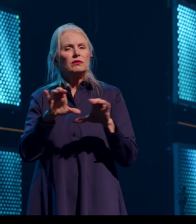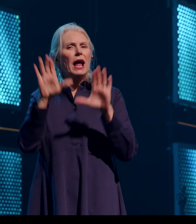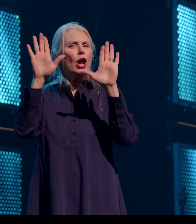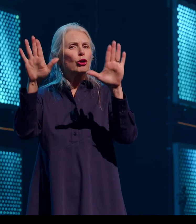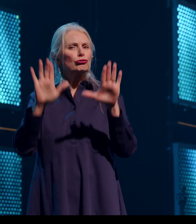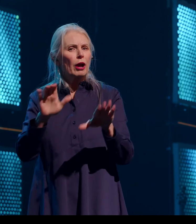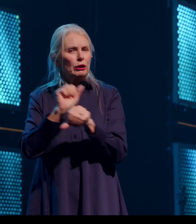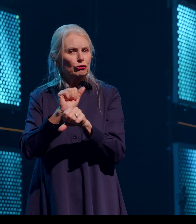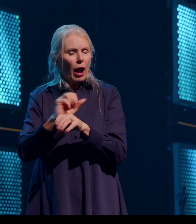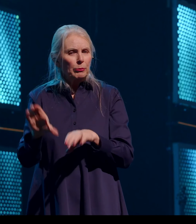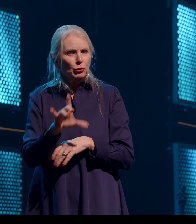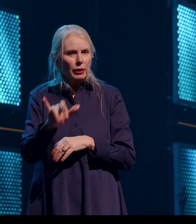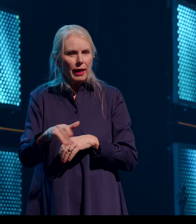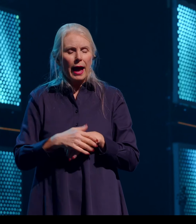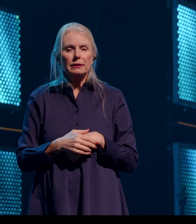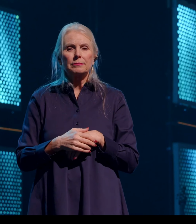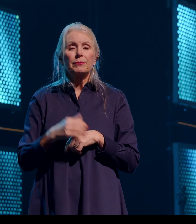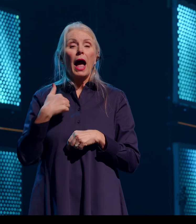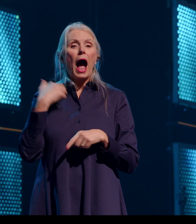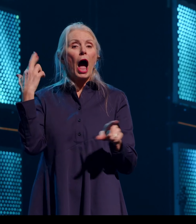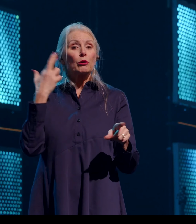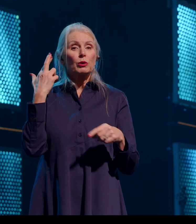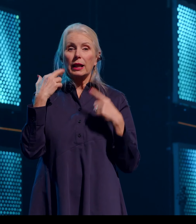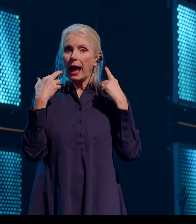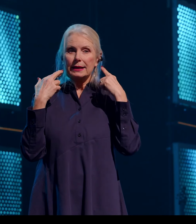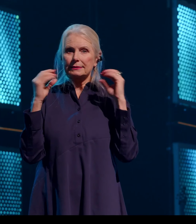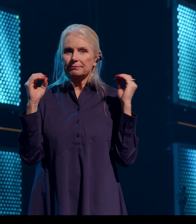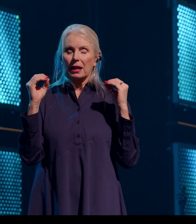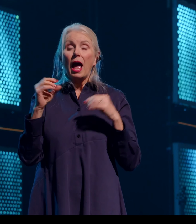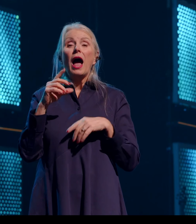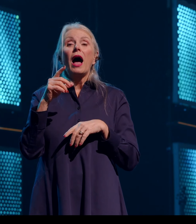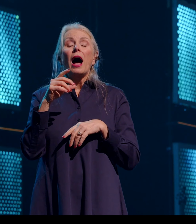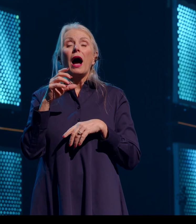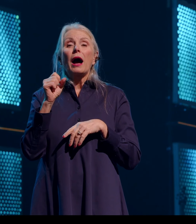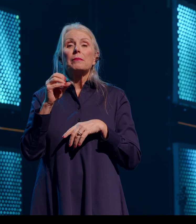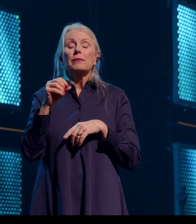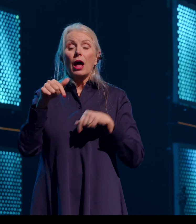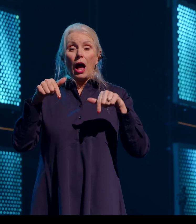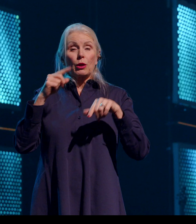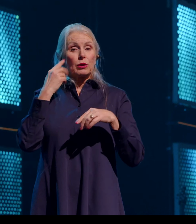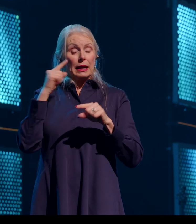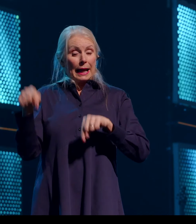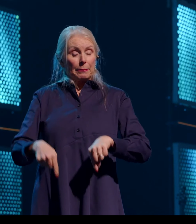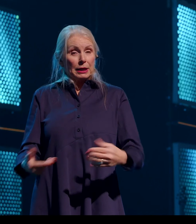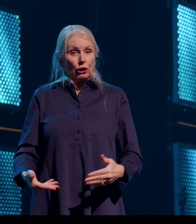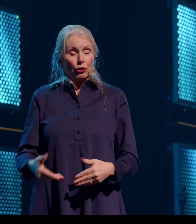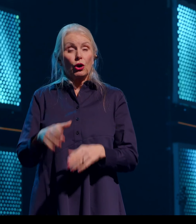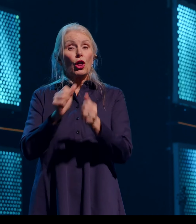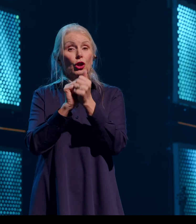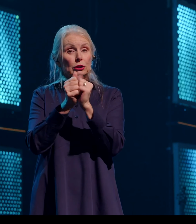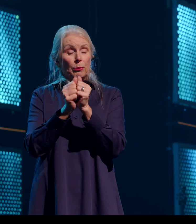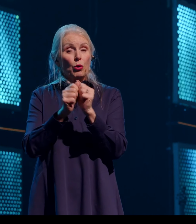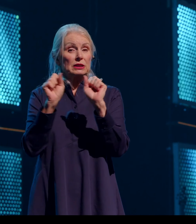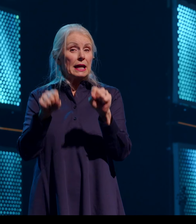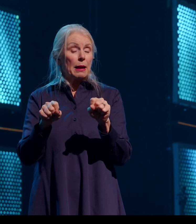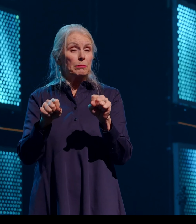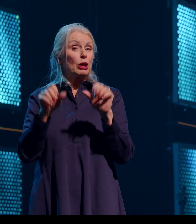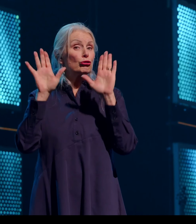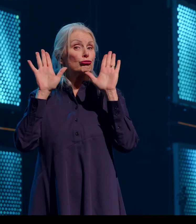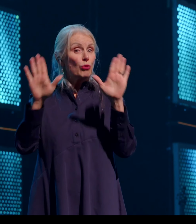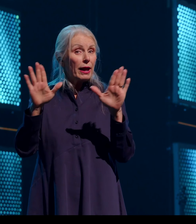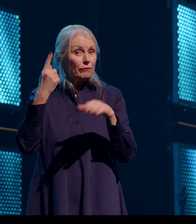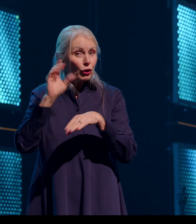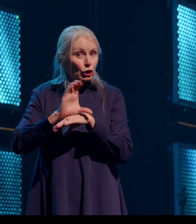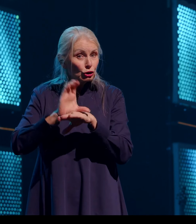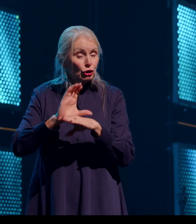that. I realize that I believe that as we built this campus, that sports could be great for our church and for